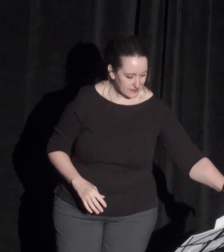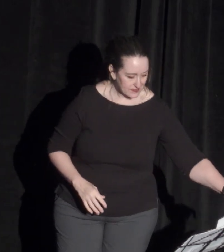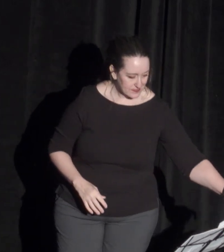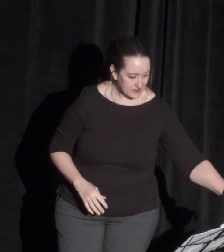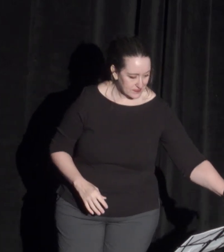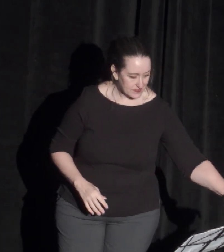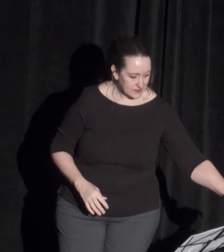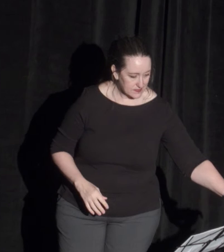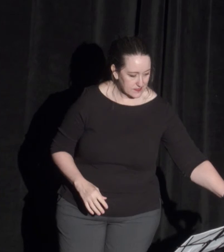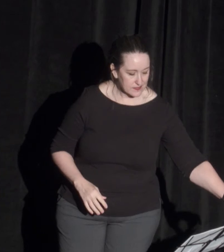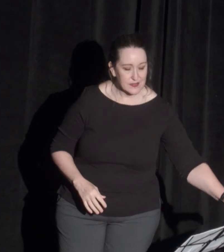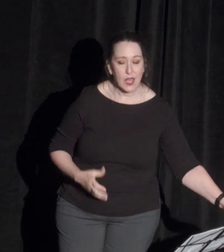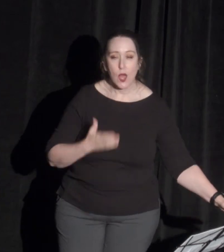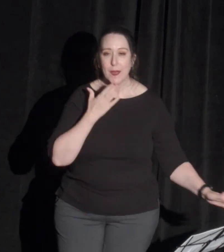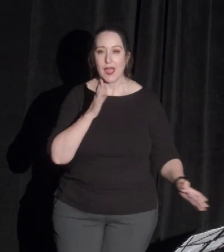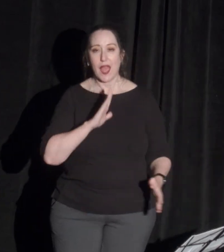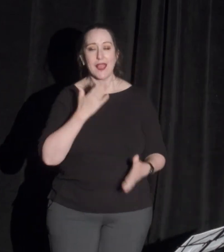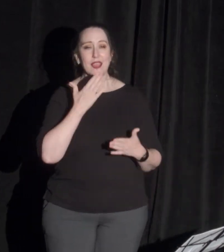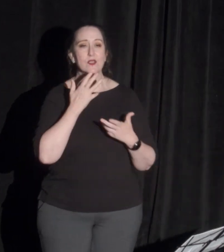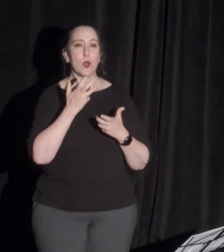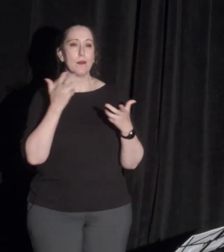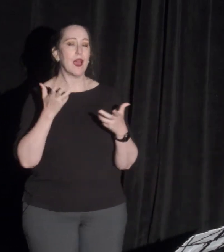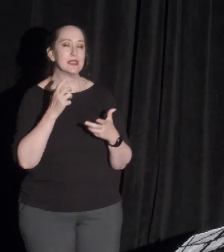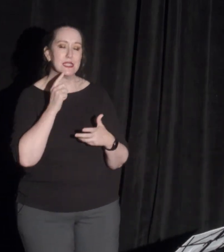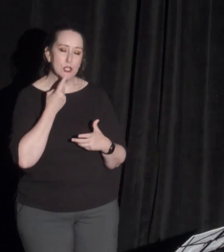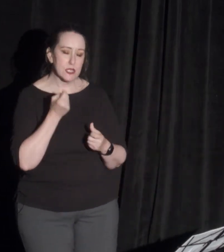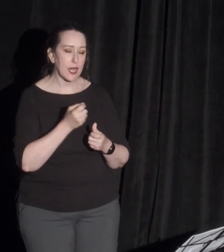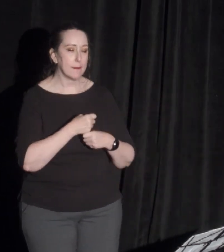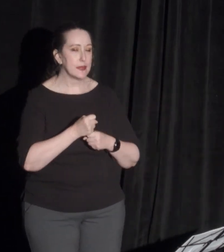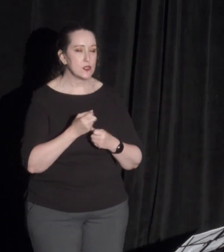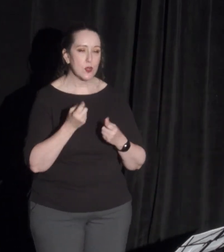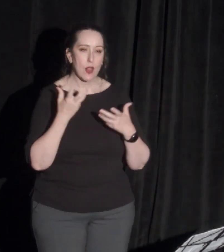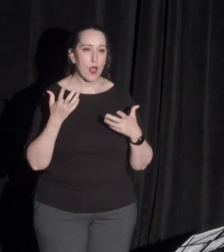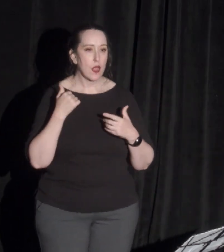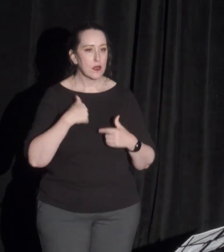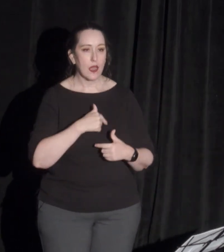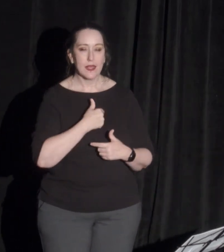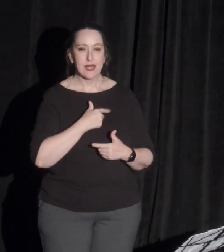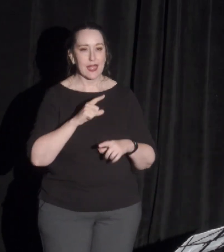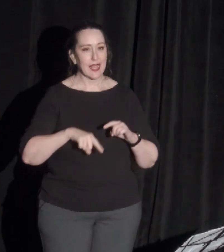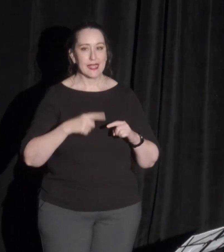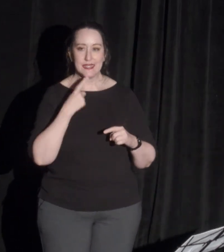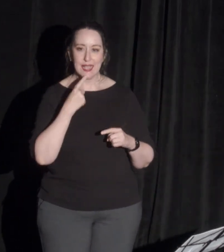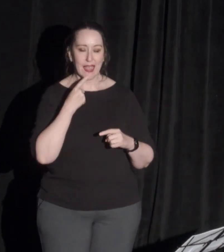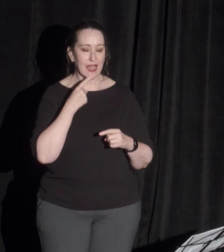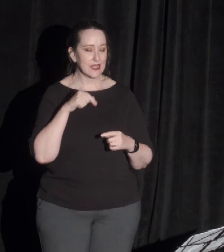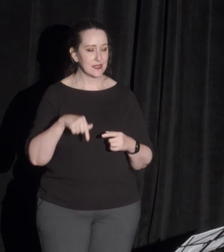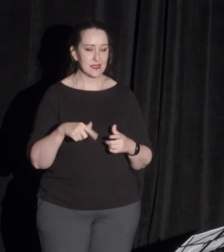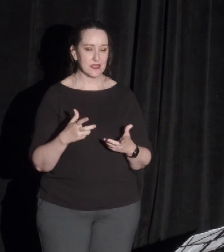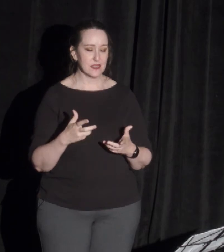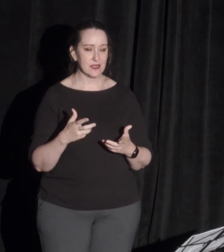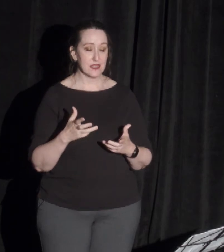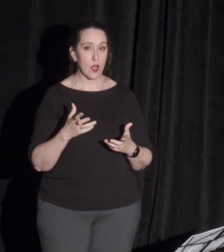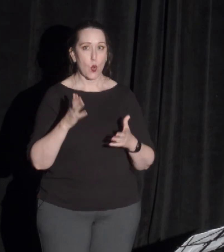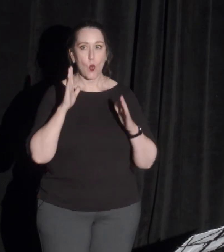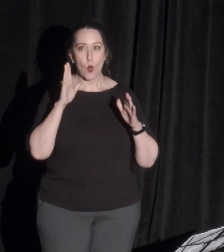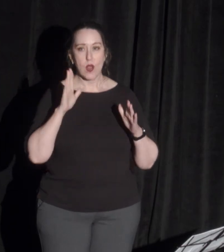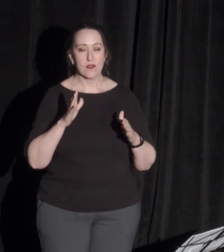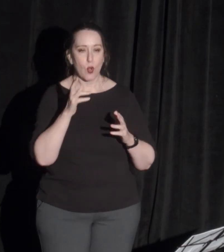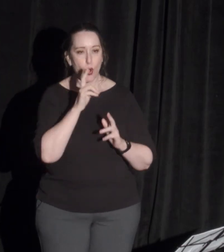Oh my God, thank you so much. This seriously means so much to us. I can't even say, this is such a wonderful honor. And you